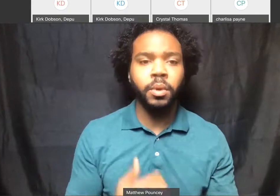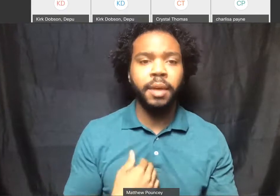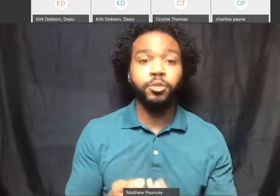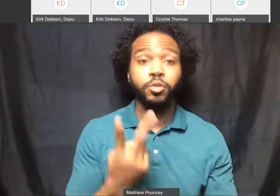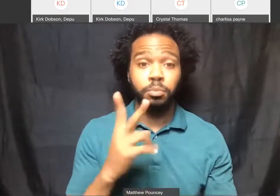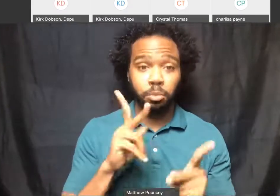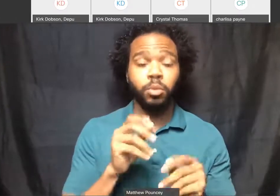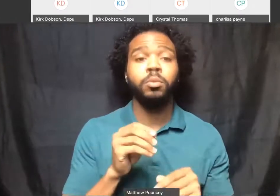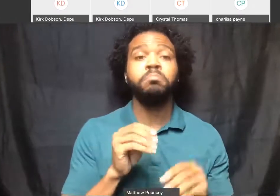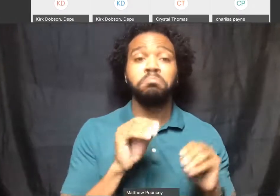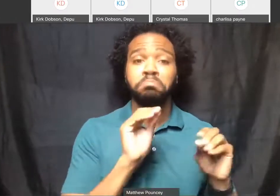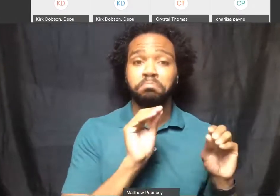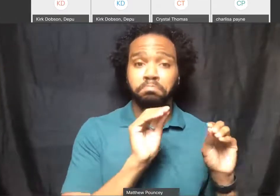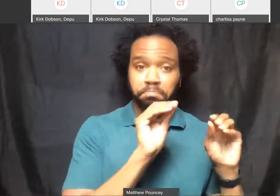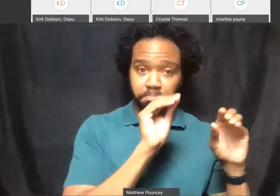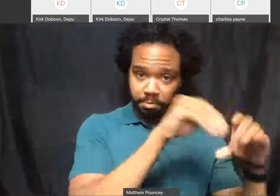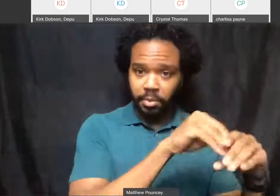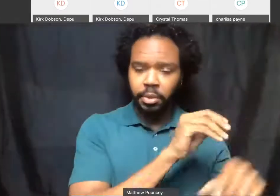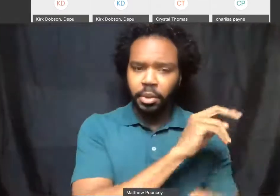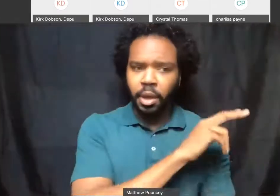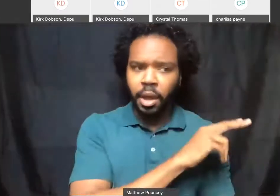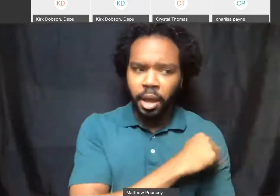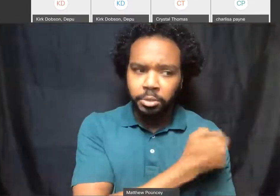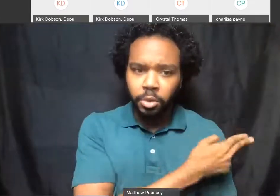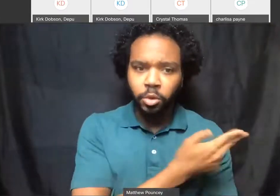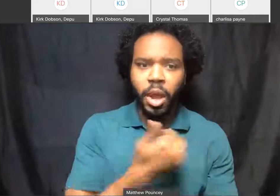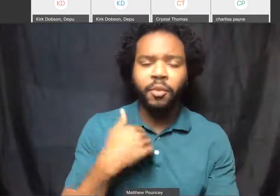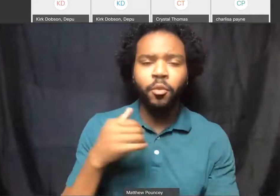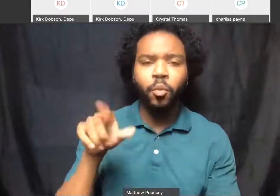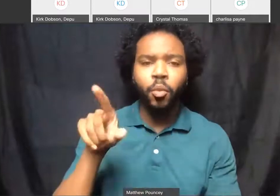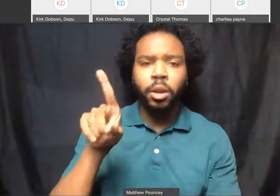We have 109 people